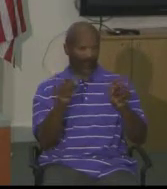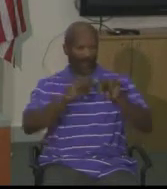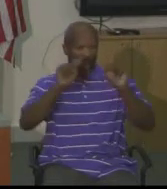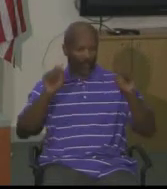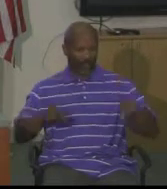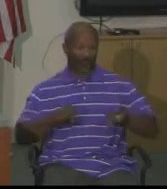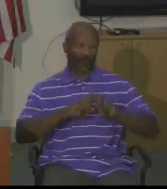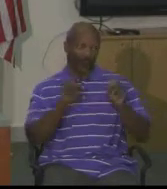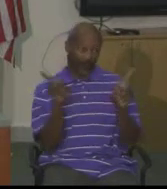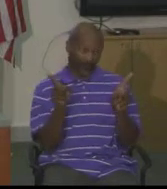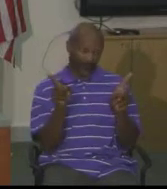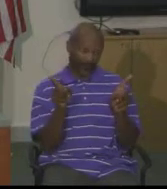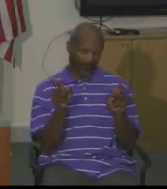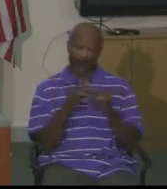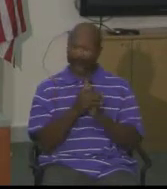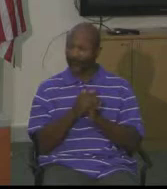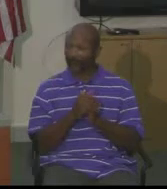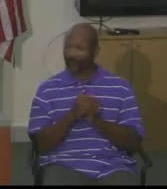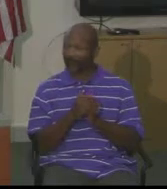architectures.